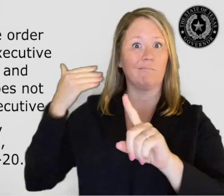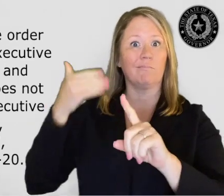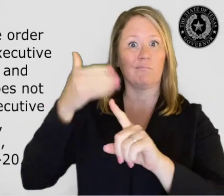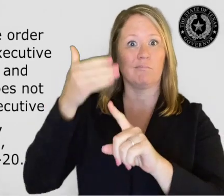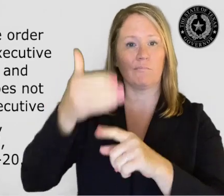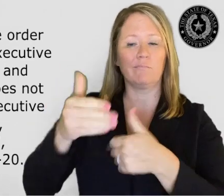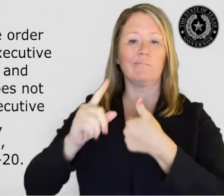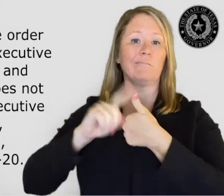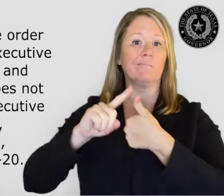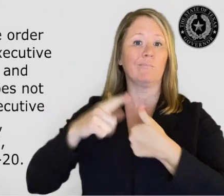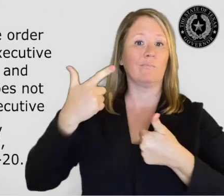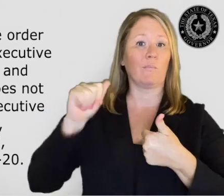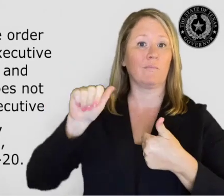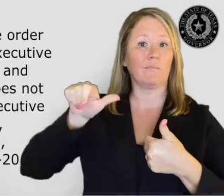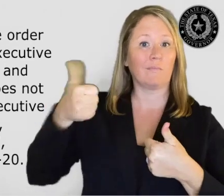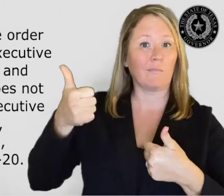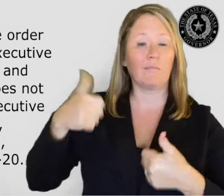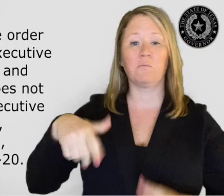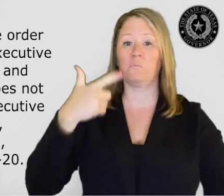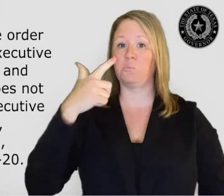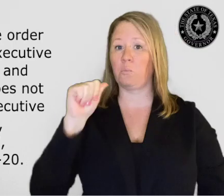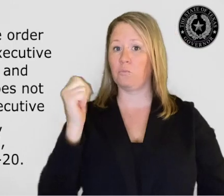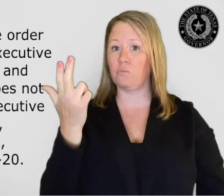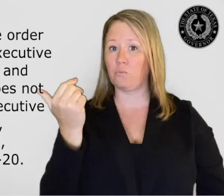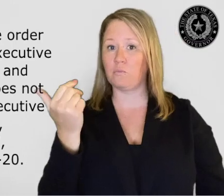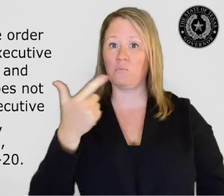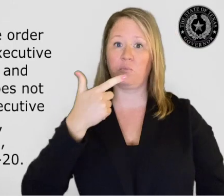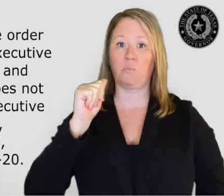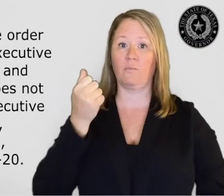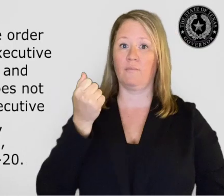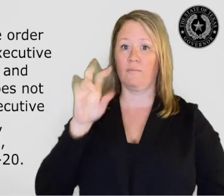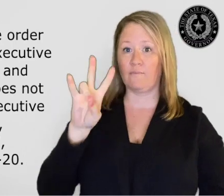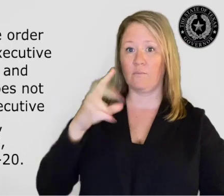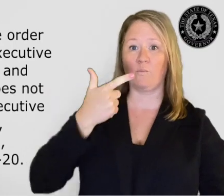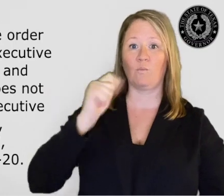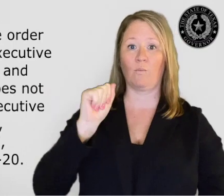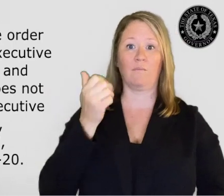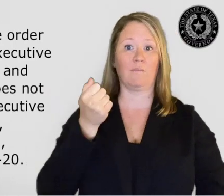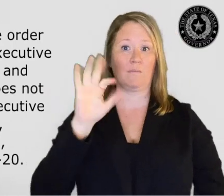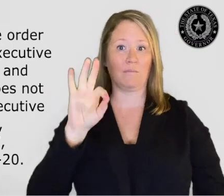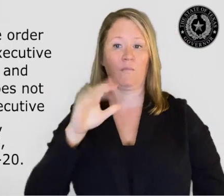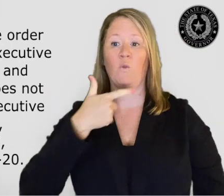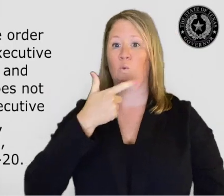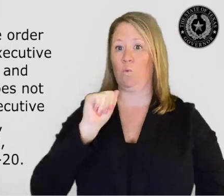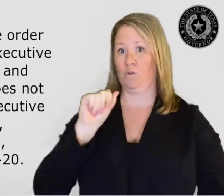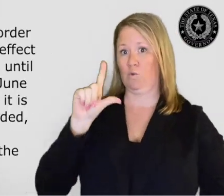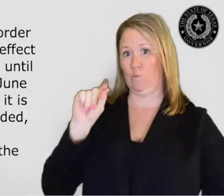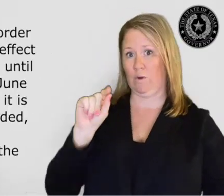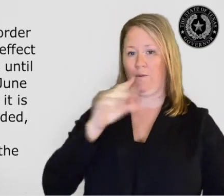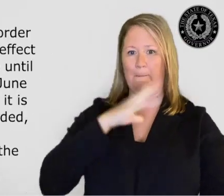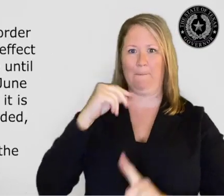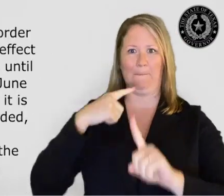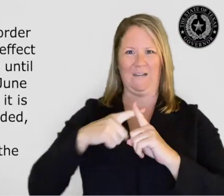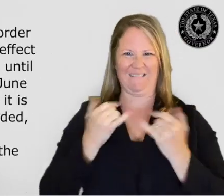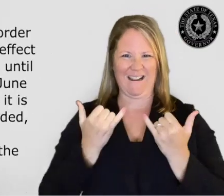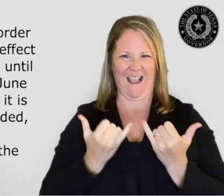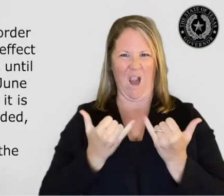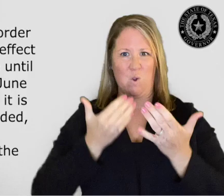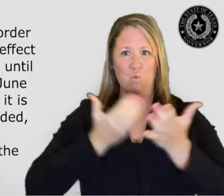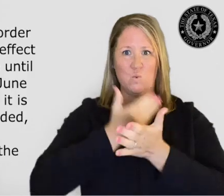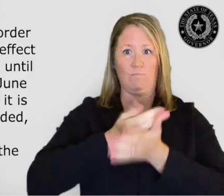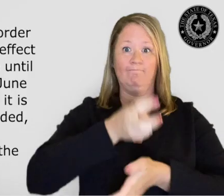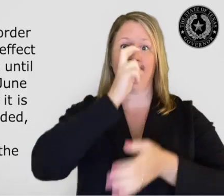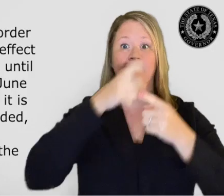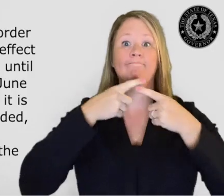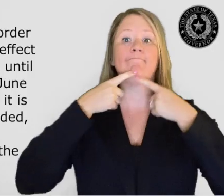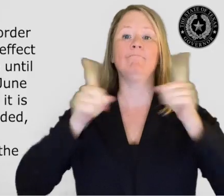Orders GA-10, GA-13, GA-17, GA-19, or GA-20. This executive order